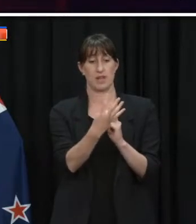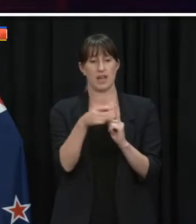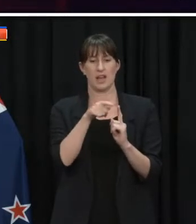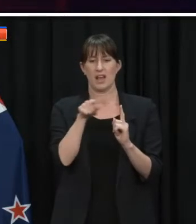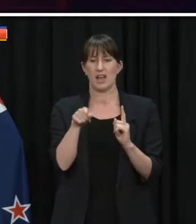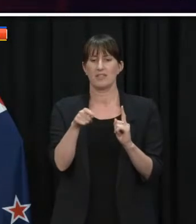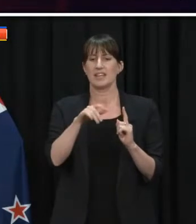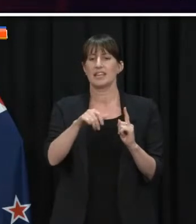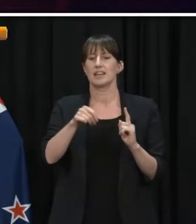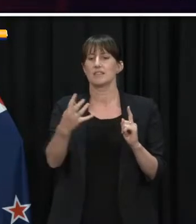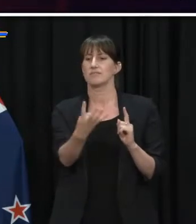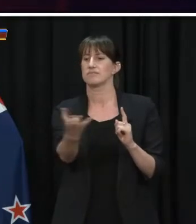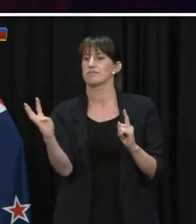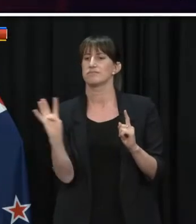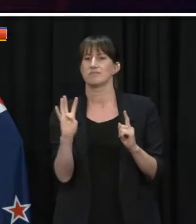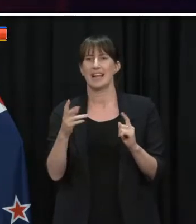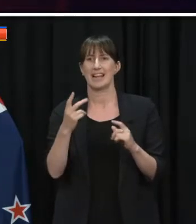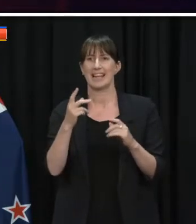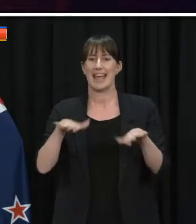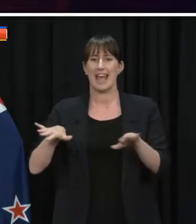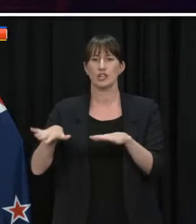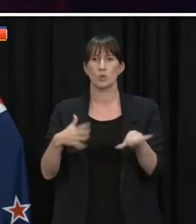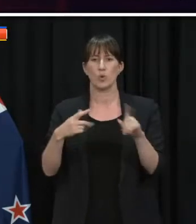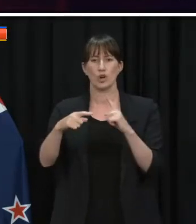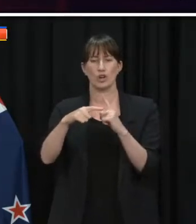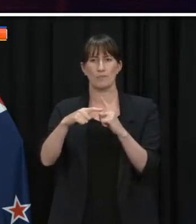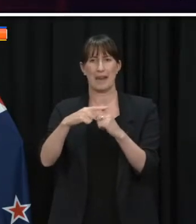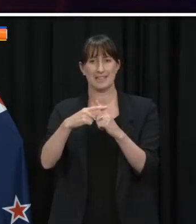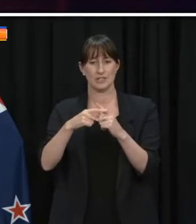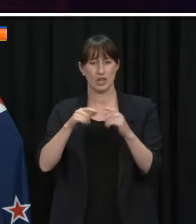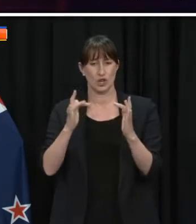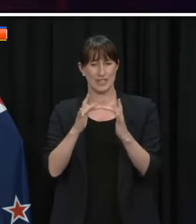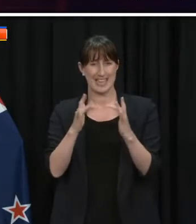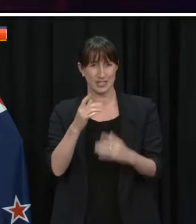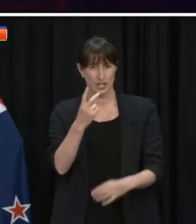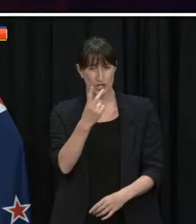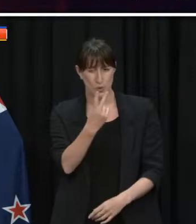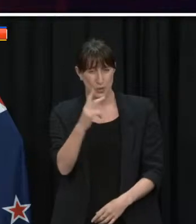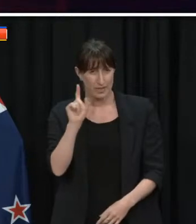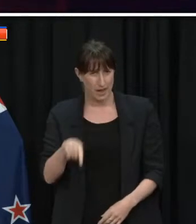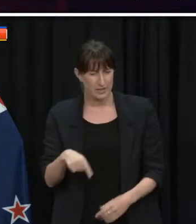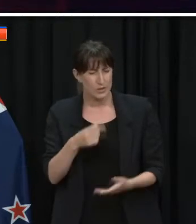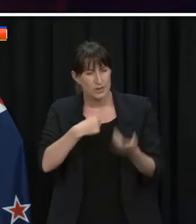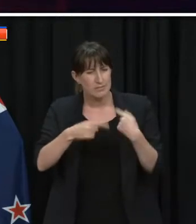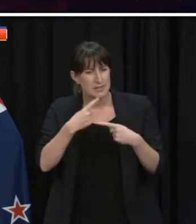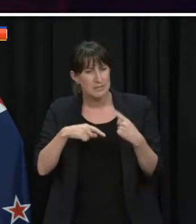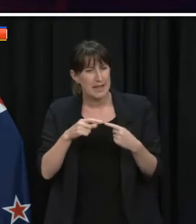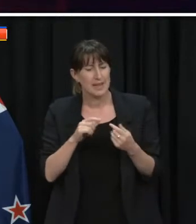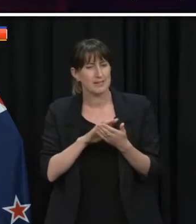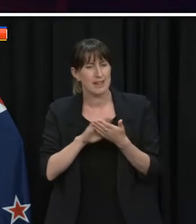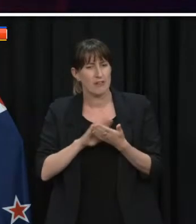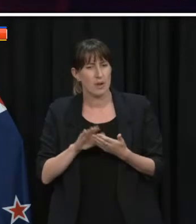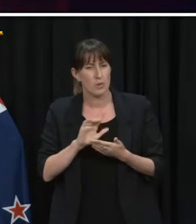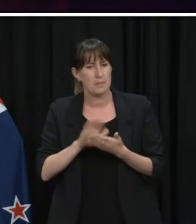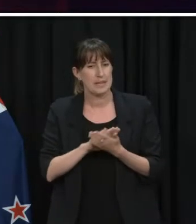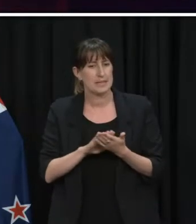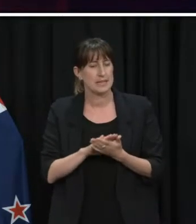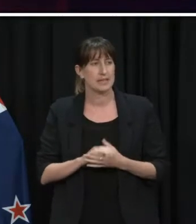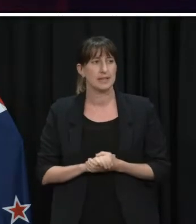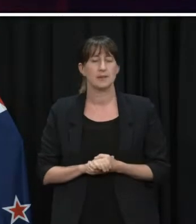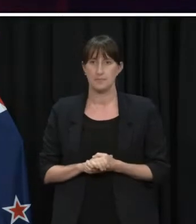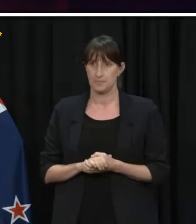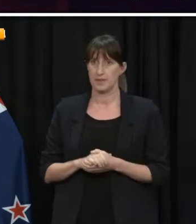will the tests of them be known when Cabinet meets tomorrow? Yes, so that includes the